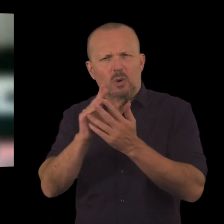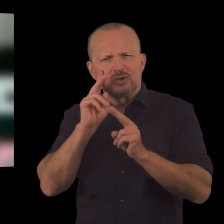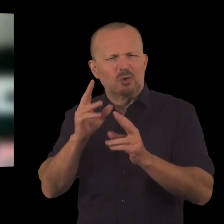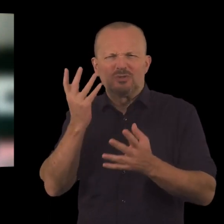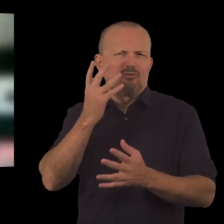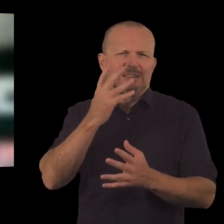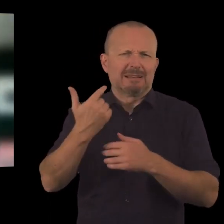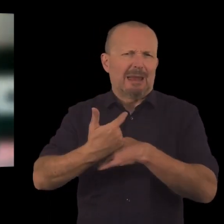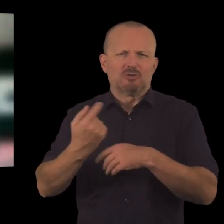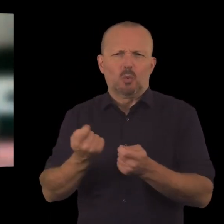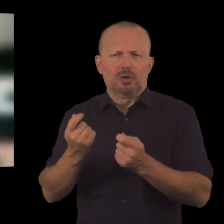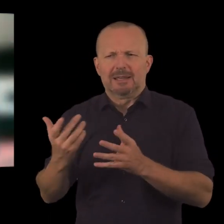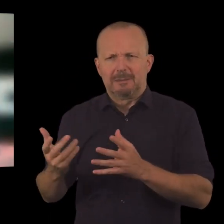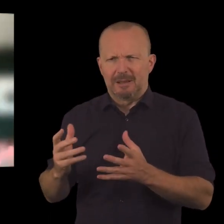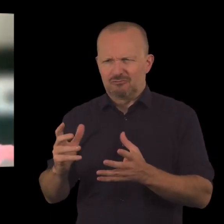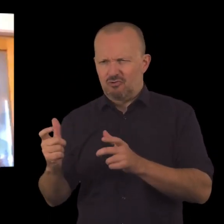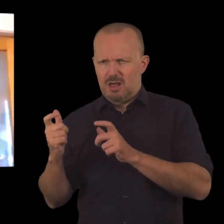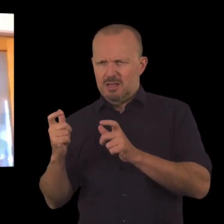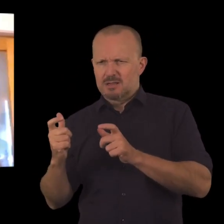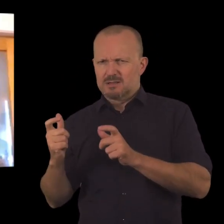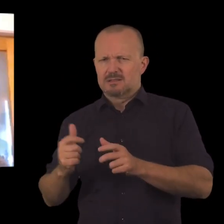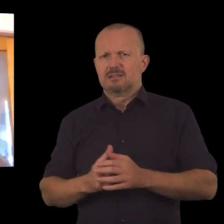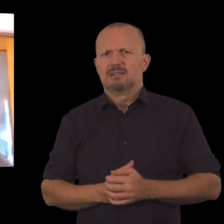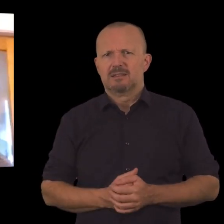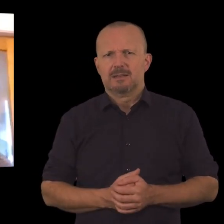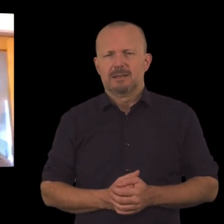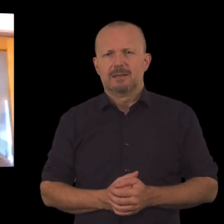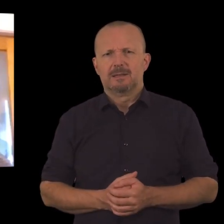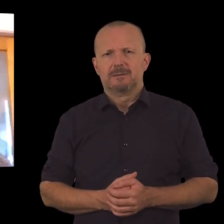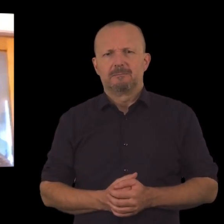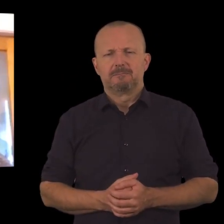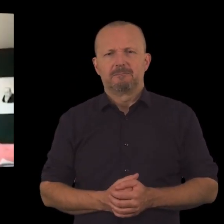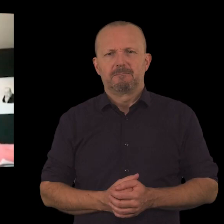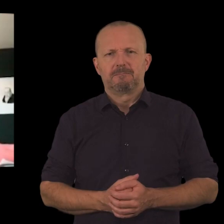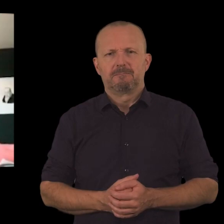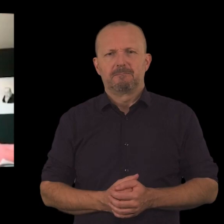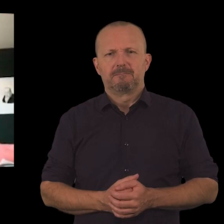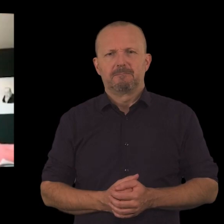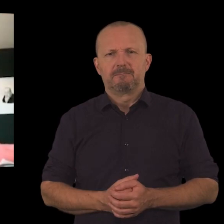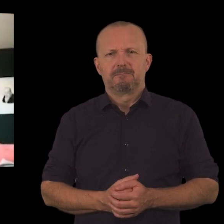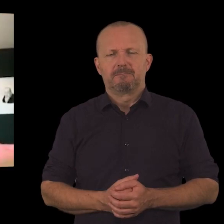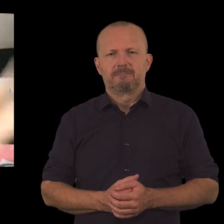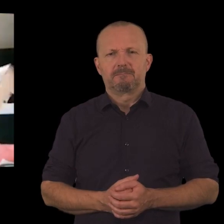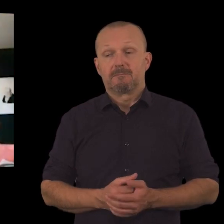you. It's called Almost. Hang on. Let me unblur.